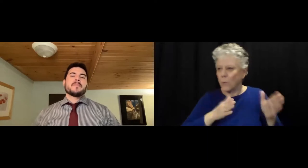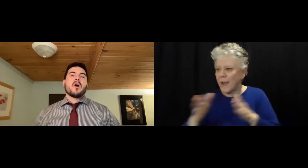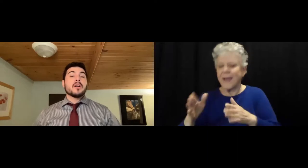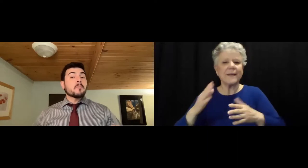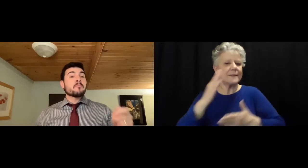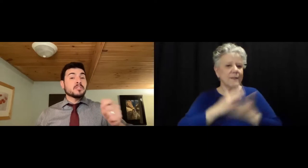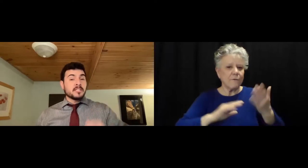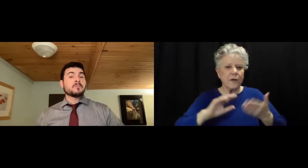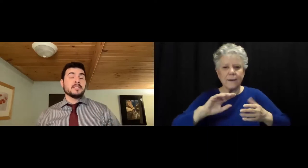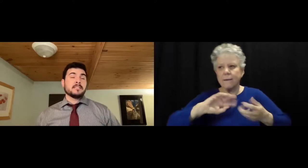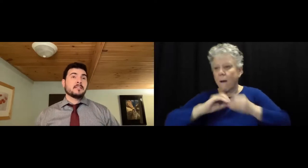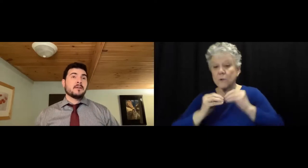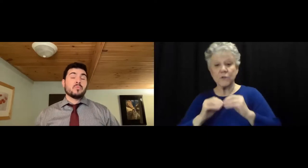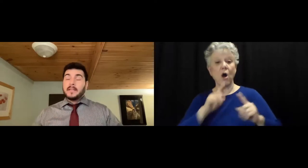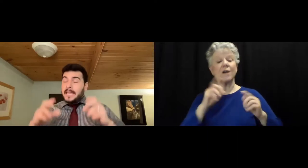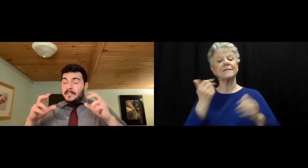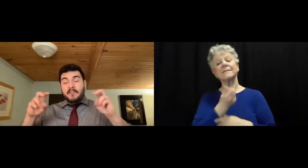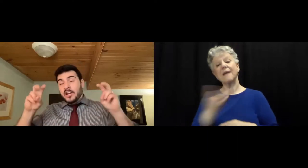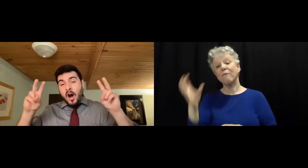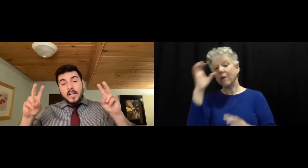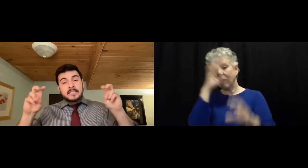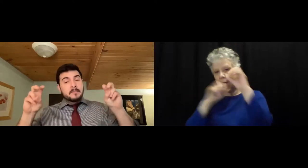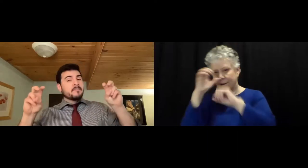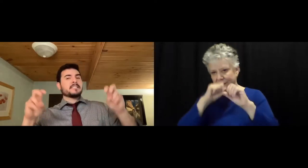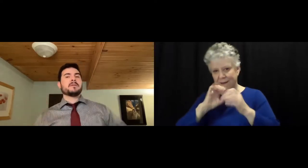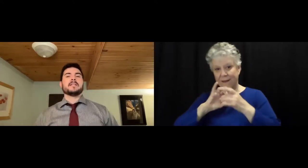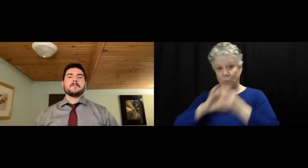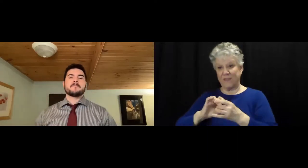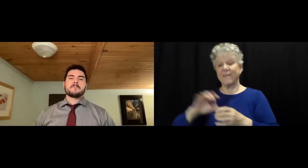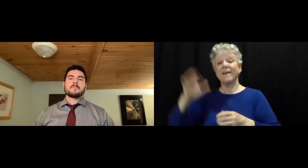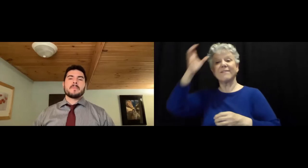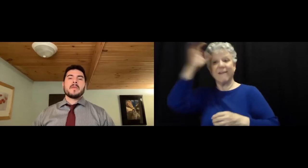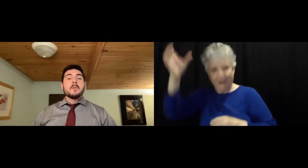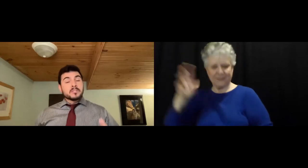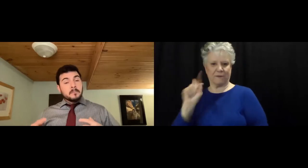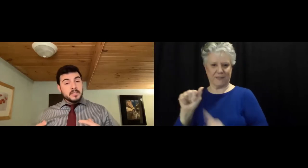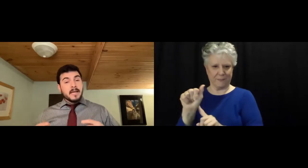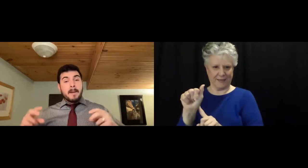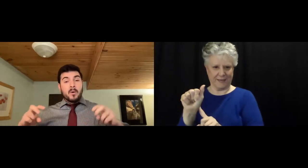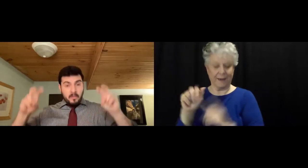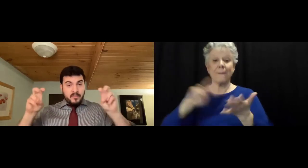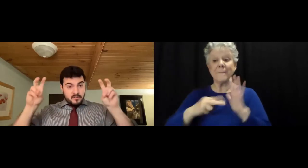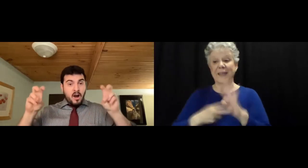degrees are a number of presumptions related to the very concept of disability. Presumptions about this